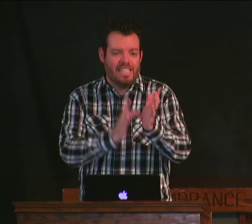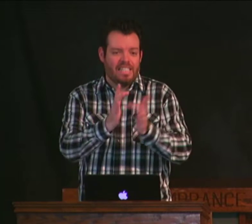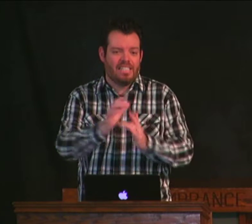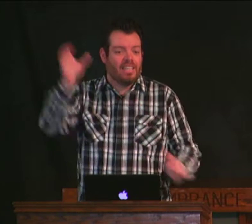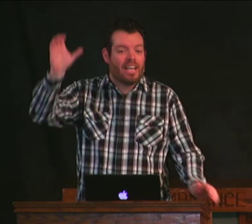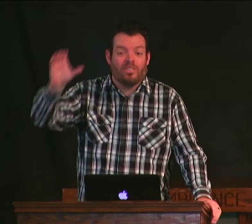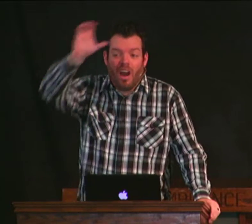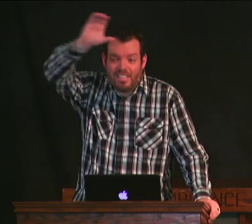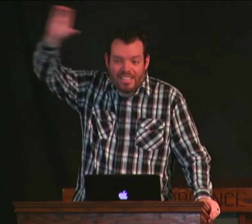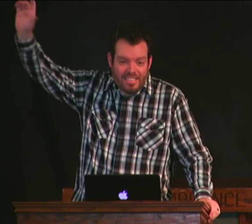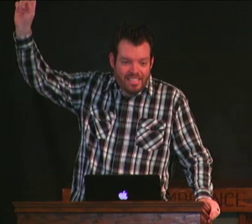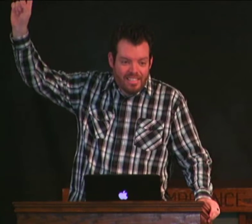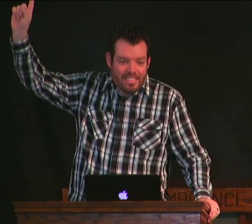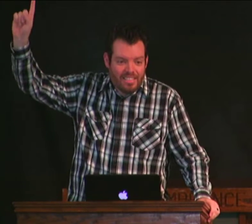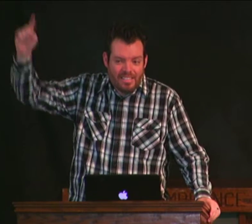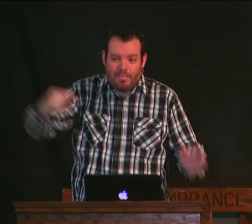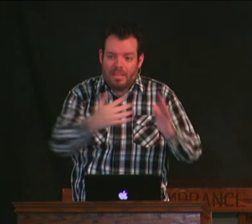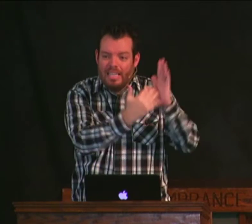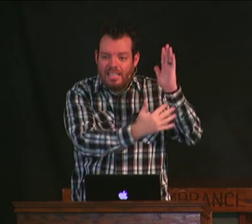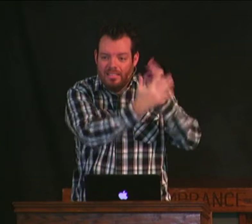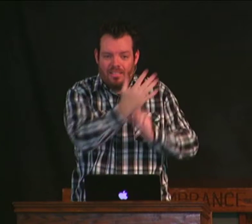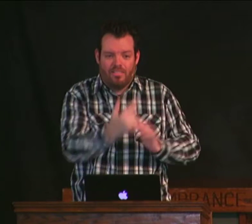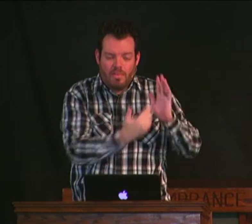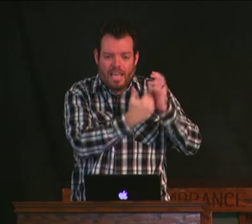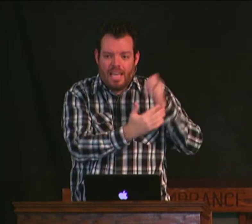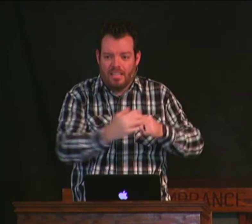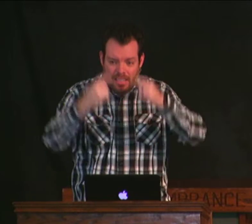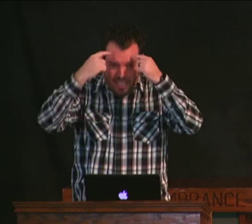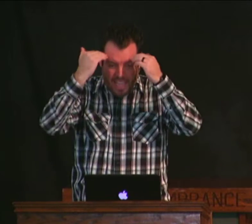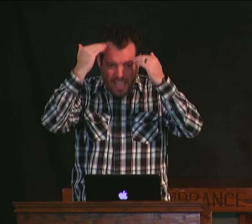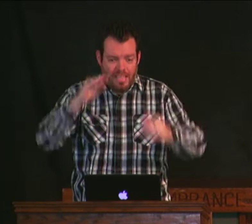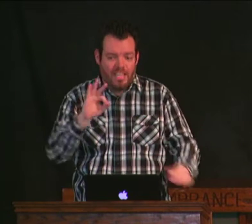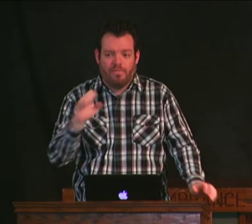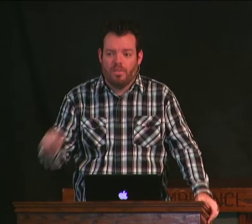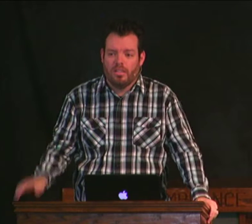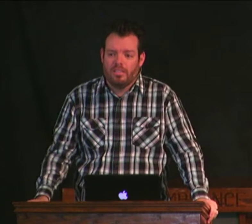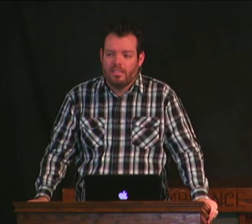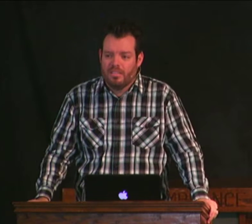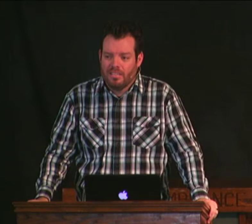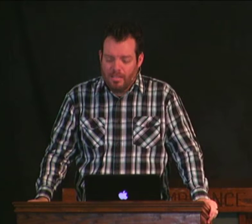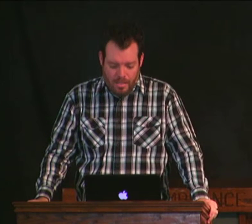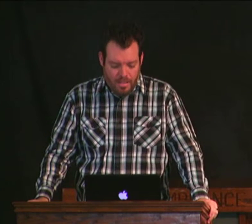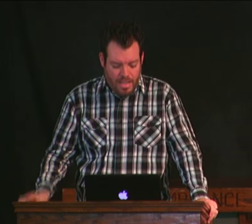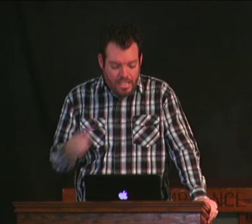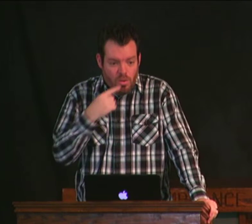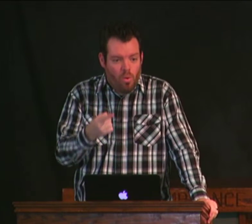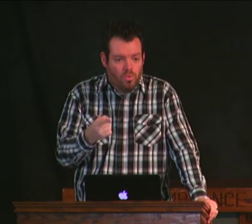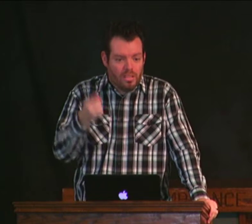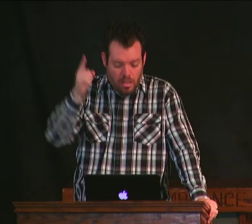Jesus on that cross, bleeding from his hand, his head, his foot. And he told